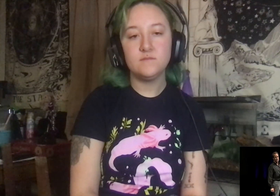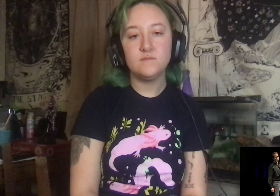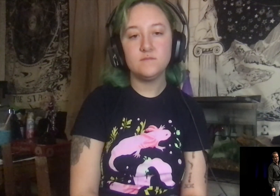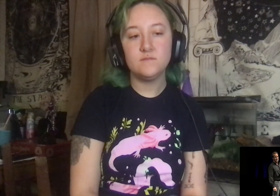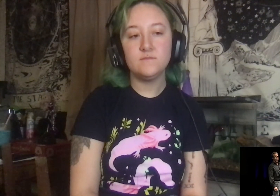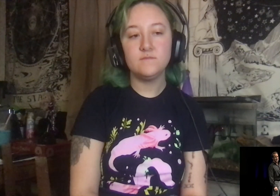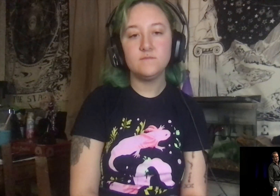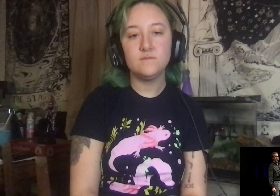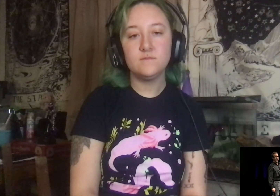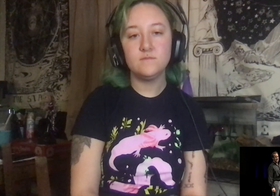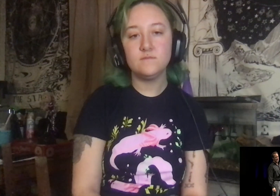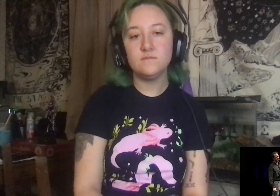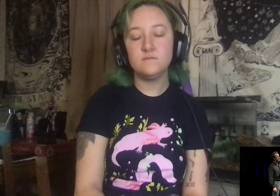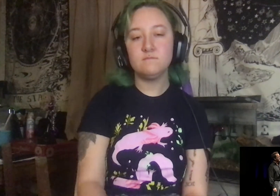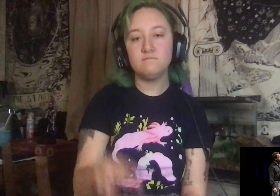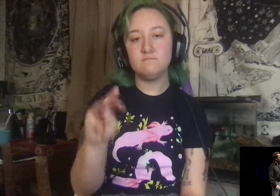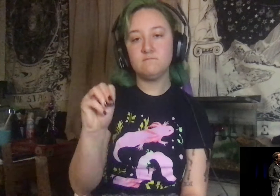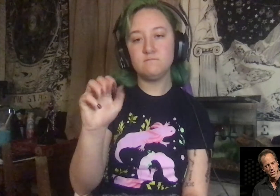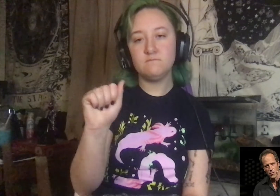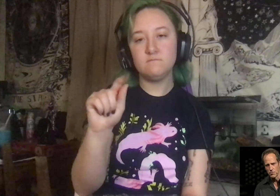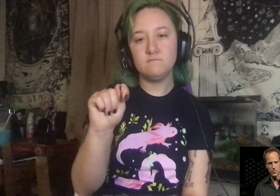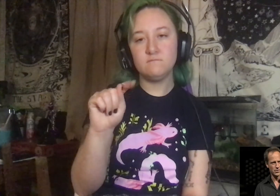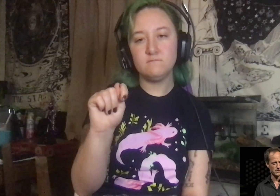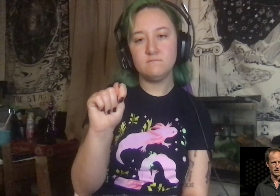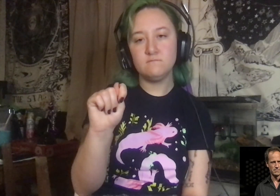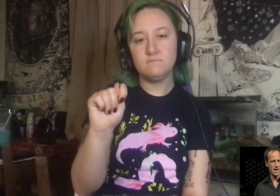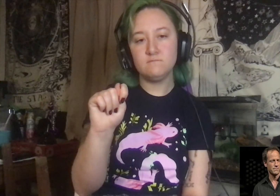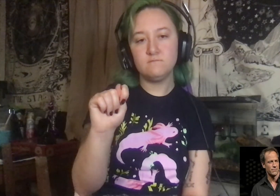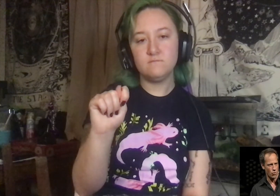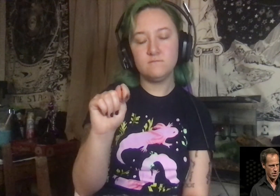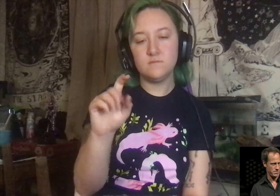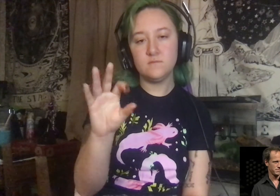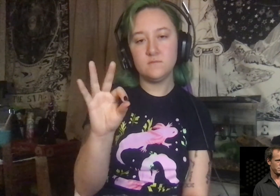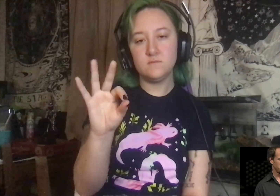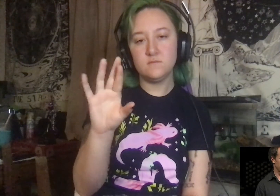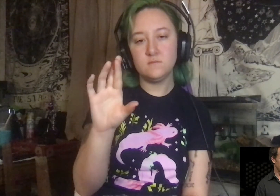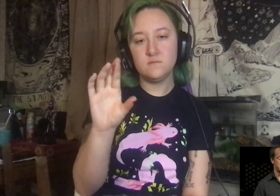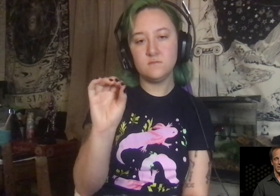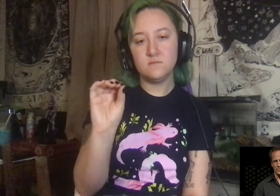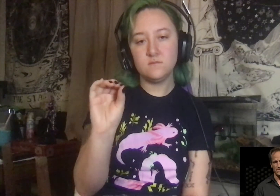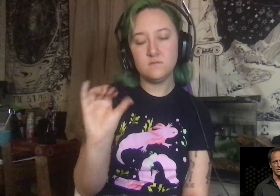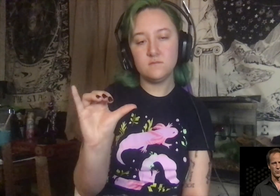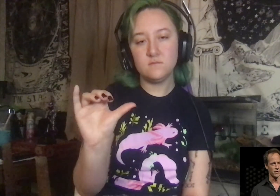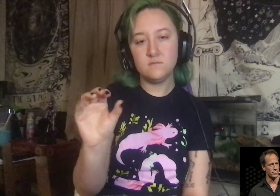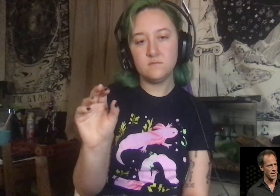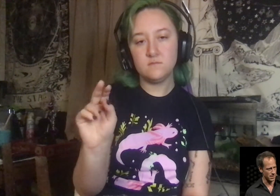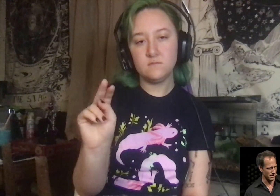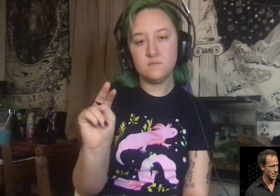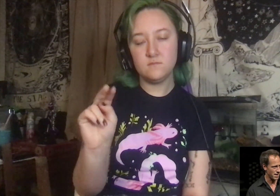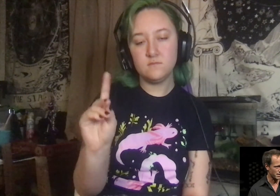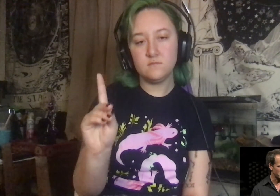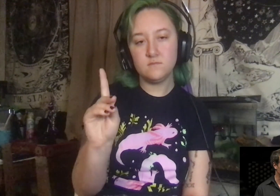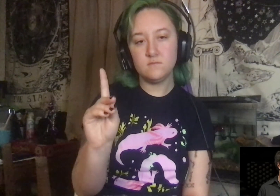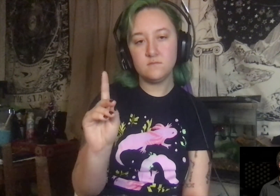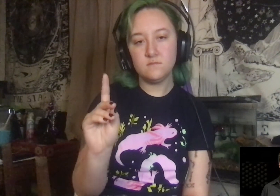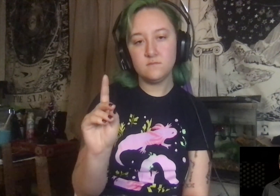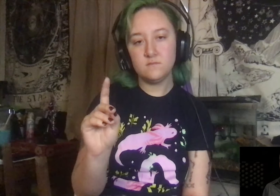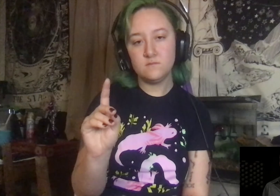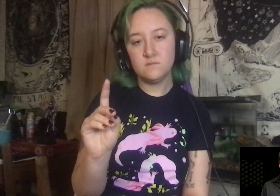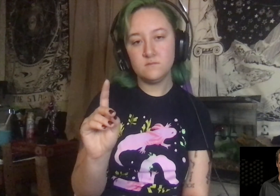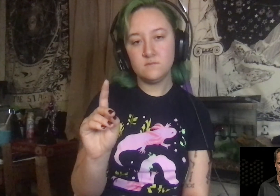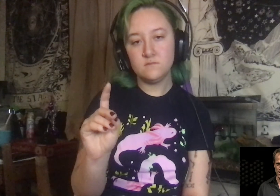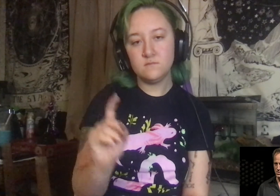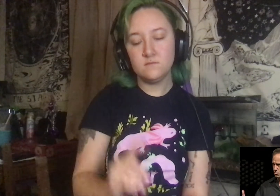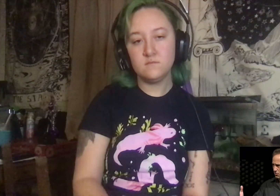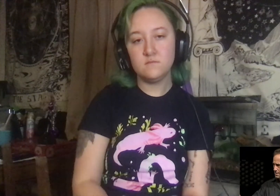way, And I hear that story over and over. Matt Freund, a dairy farmer in New Canaan, Connecticut, who woke up one